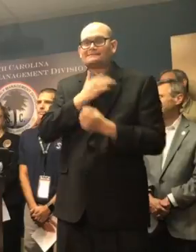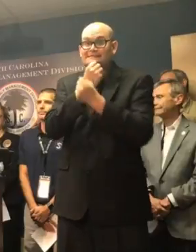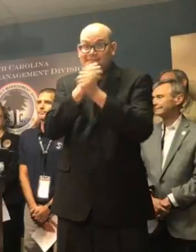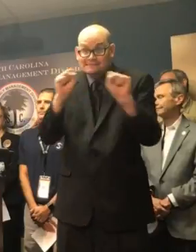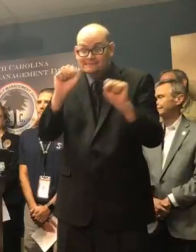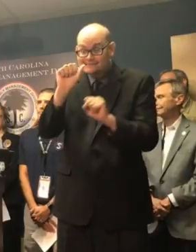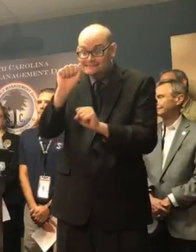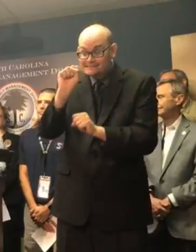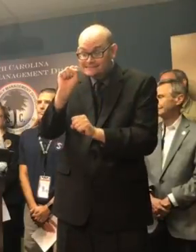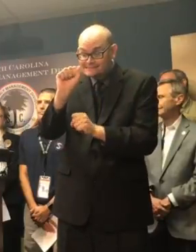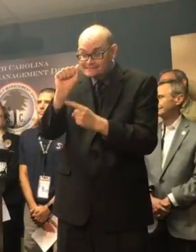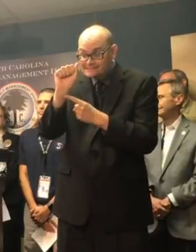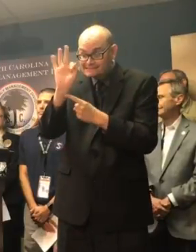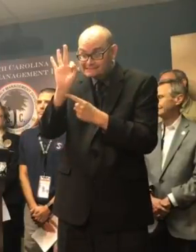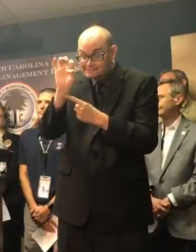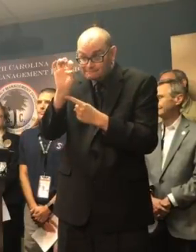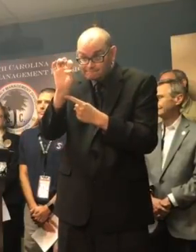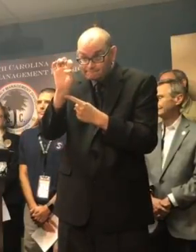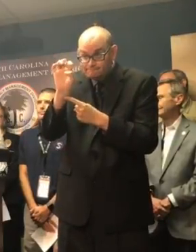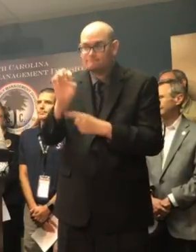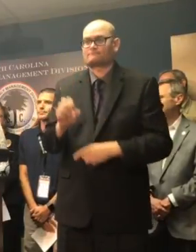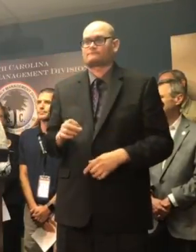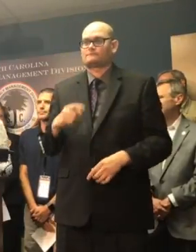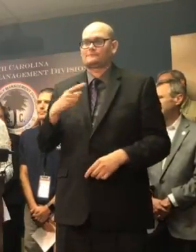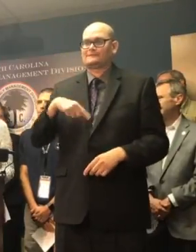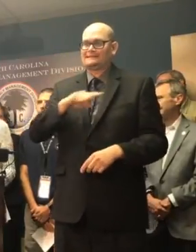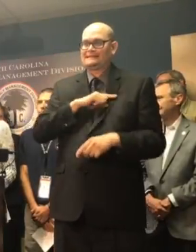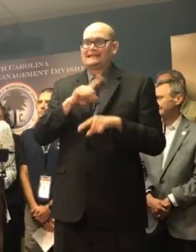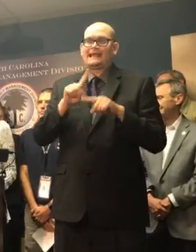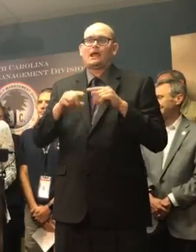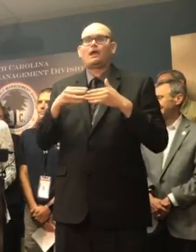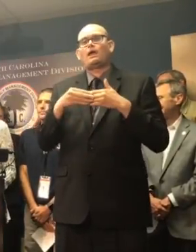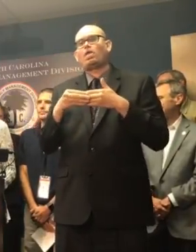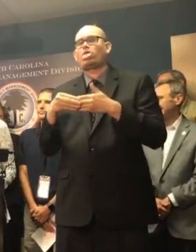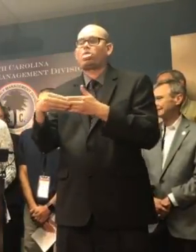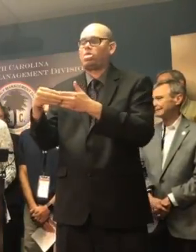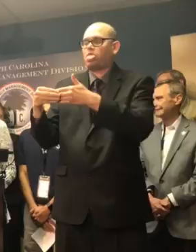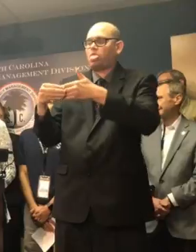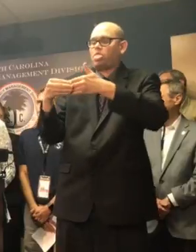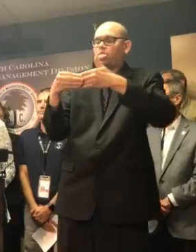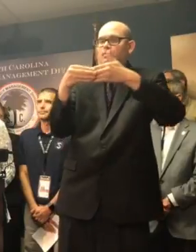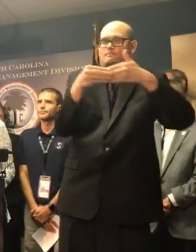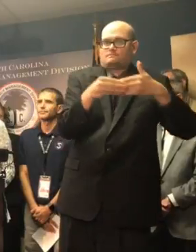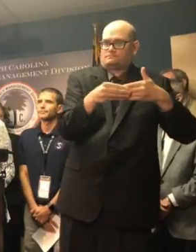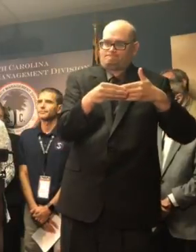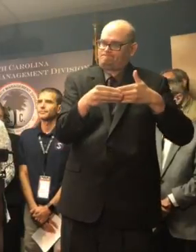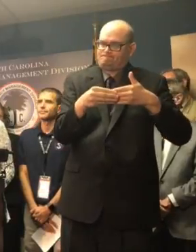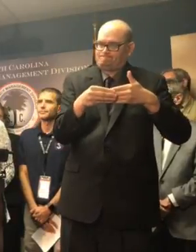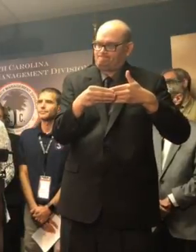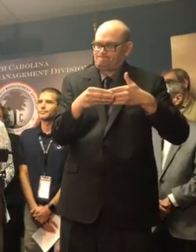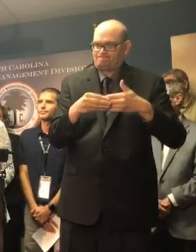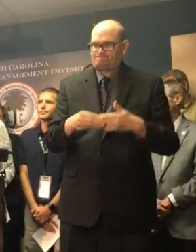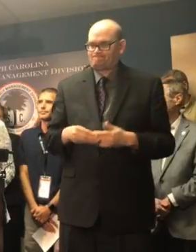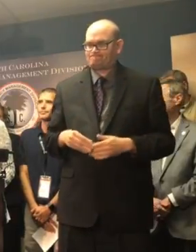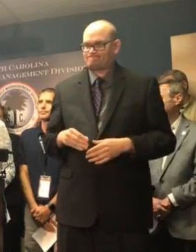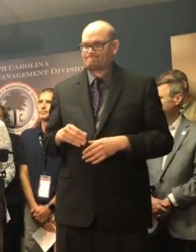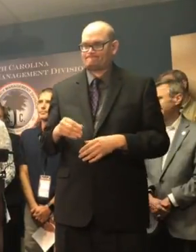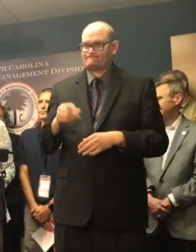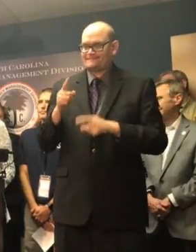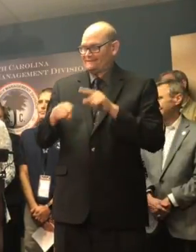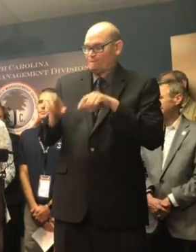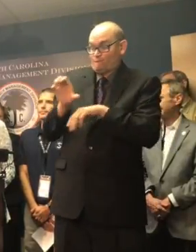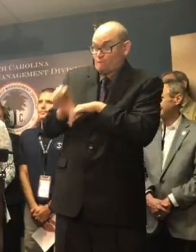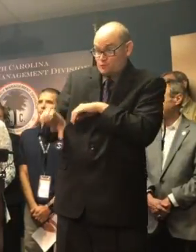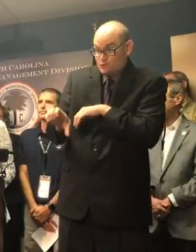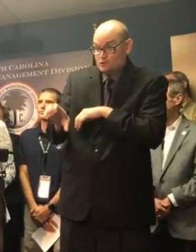can't take you by the hand and say we need to get you out of there. I am begging you at this point to understand the seriousness of the storm, to